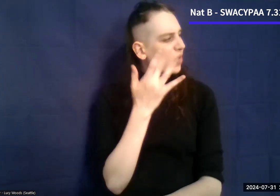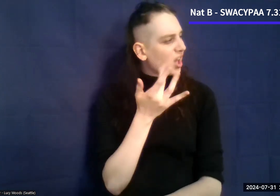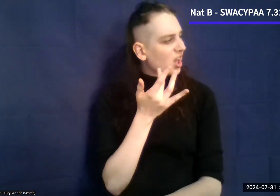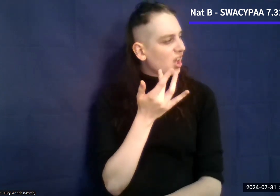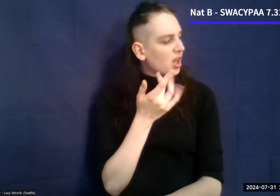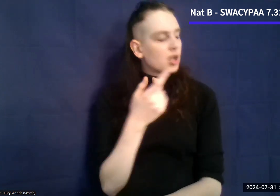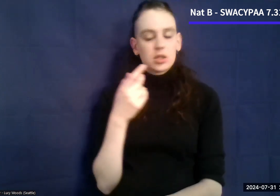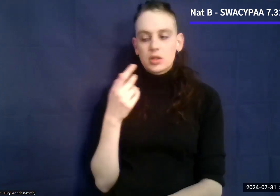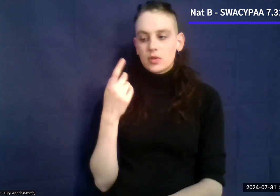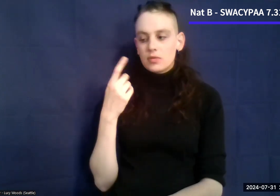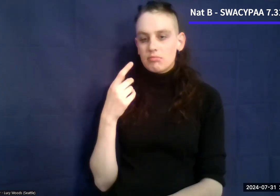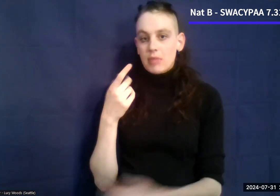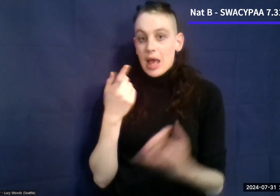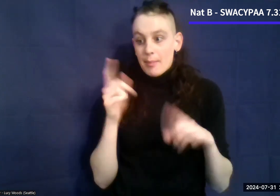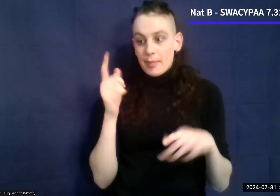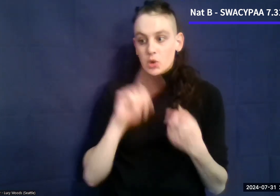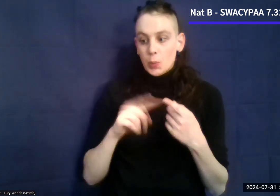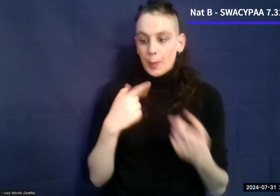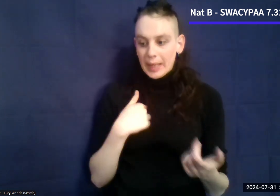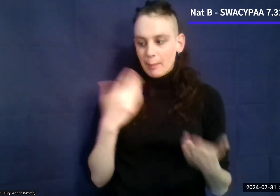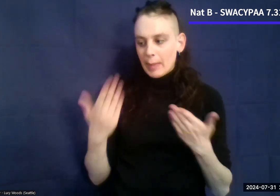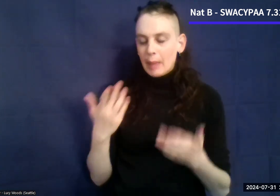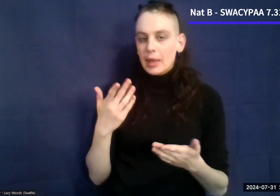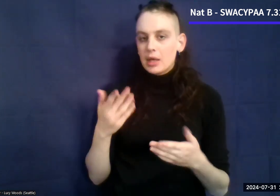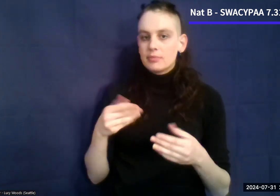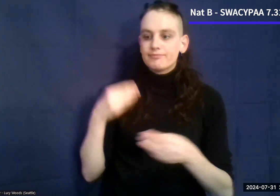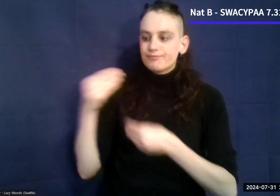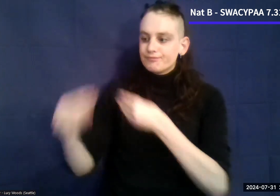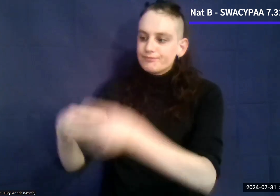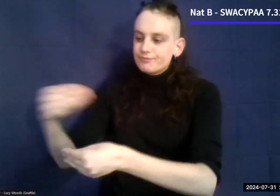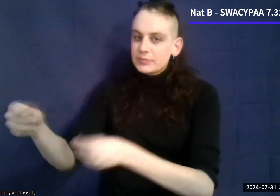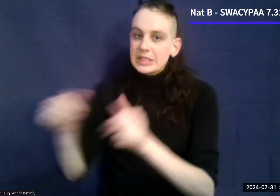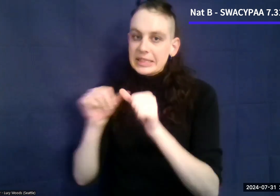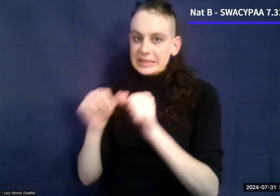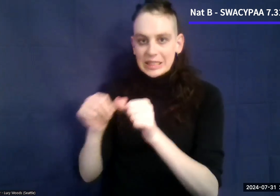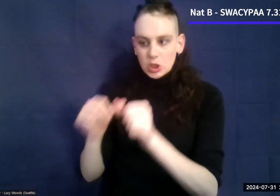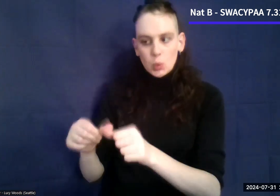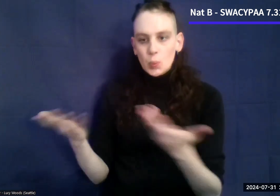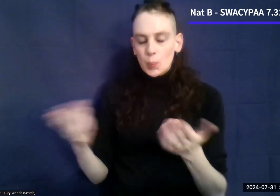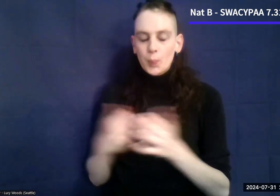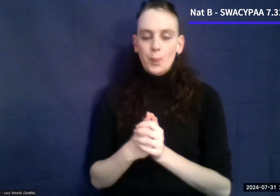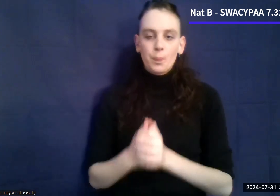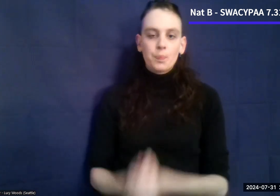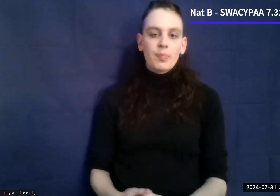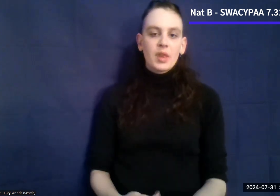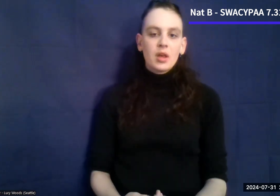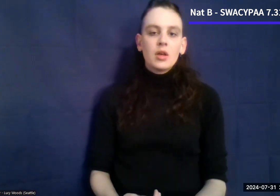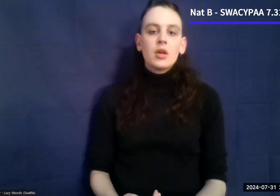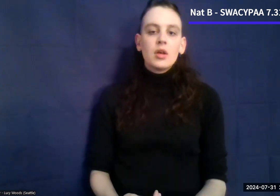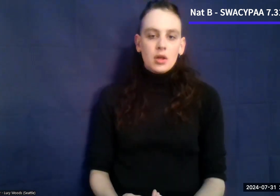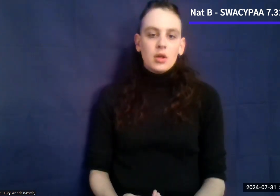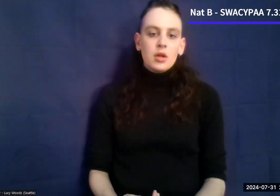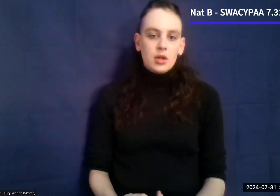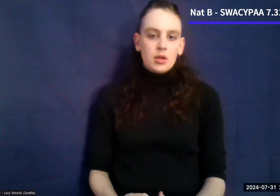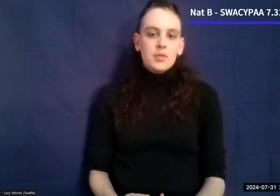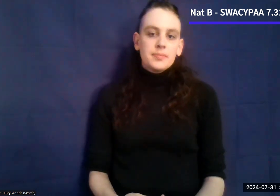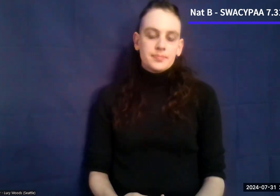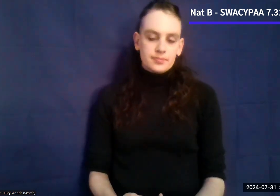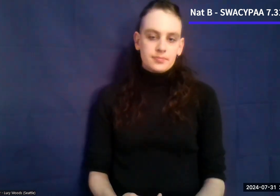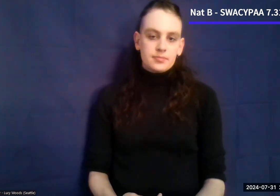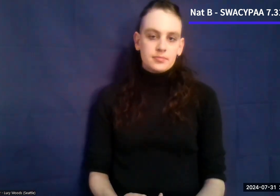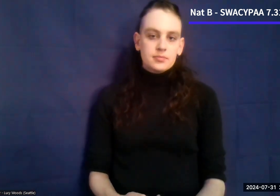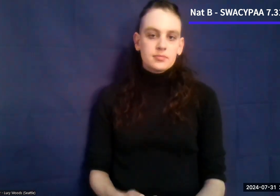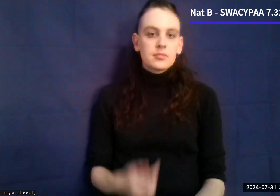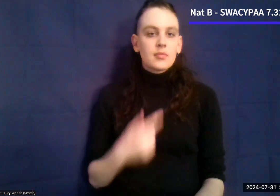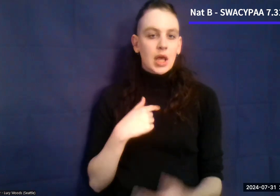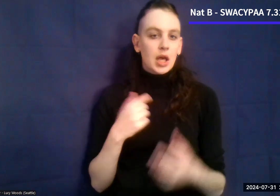you'll do it one day too, just like pass it forward, pay it forward. Um, and, I'm going to share a